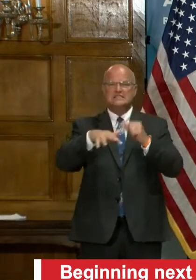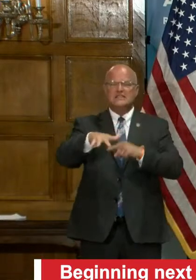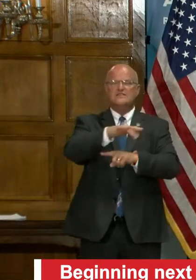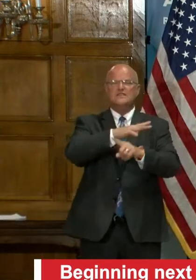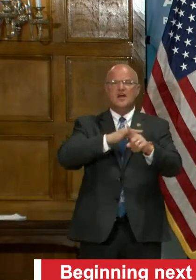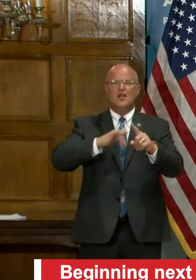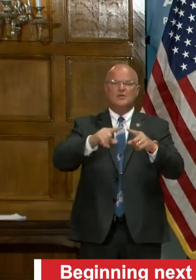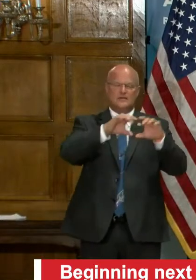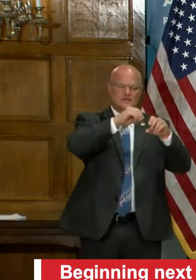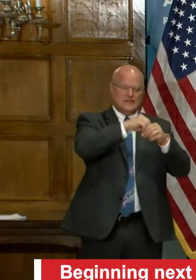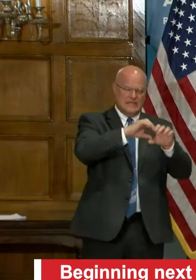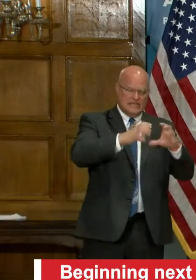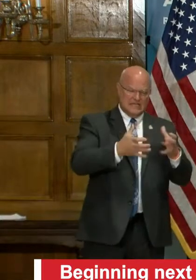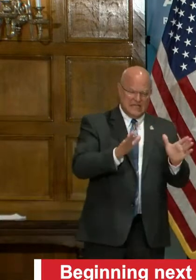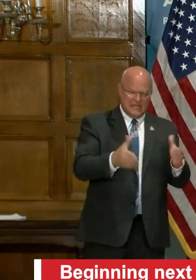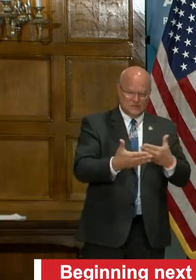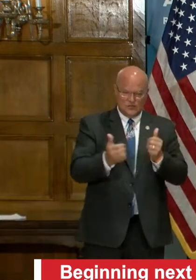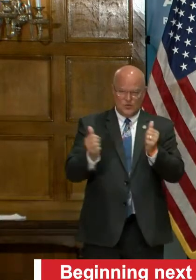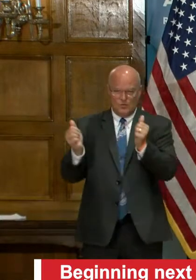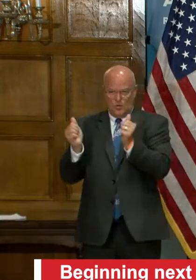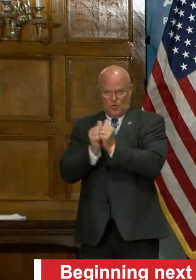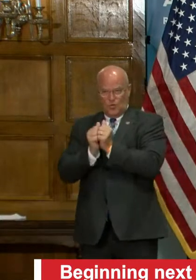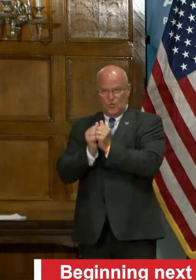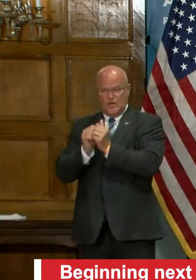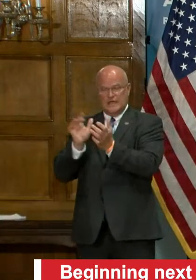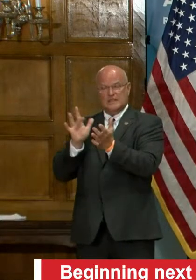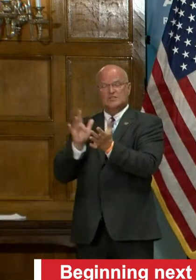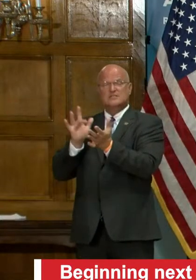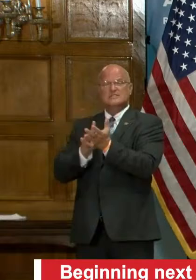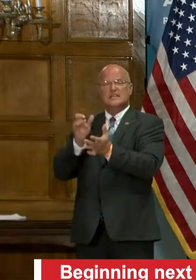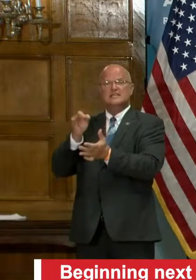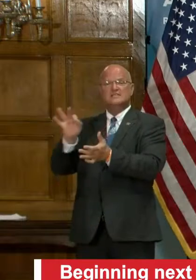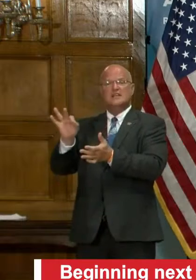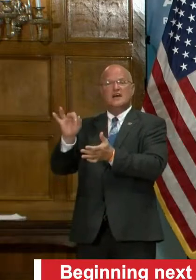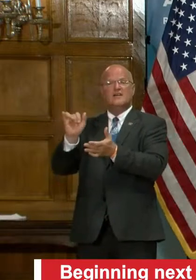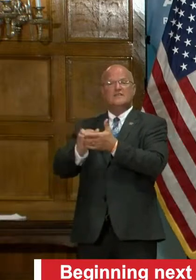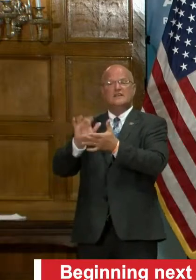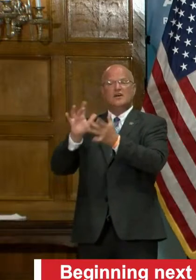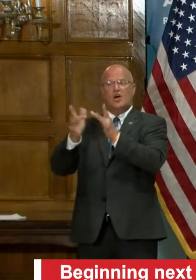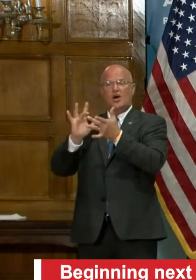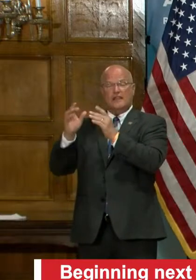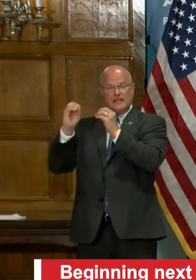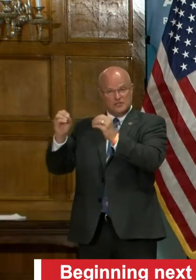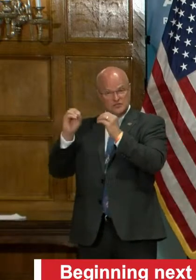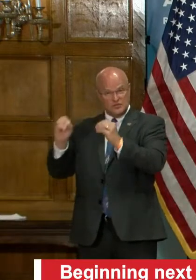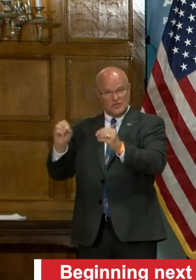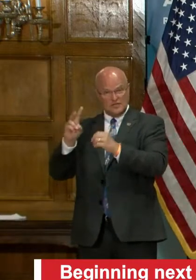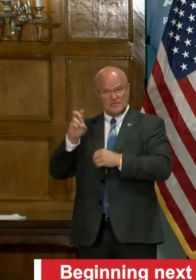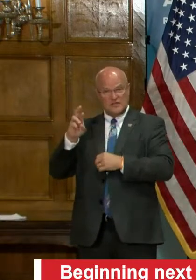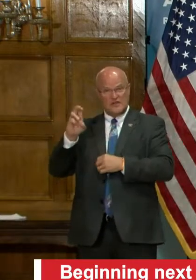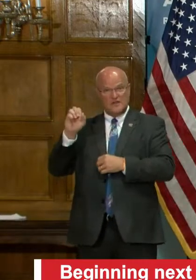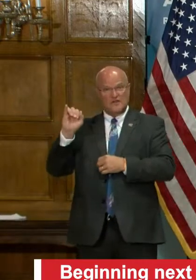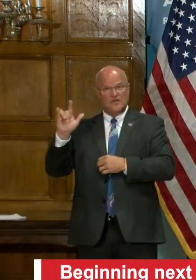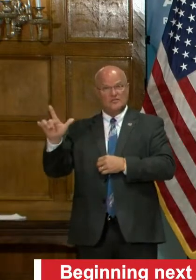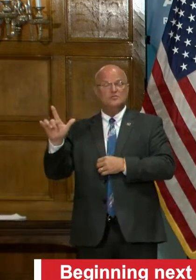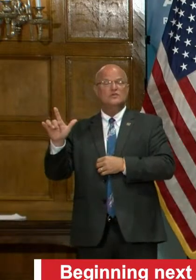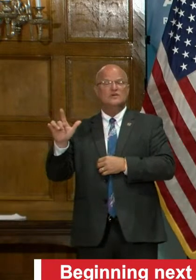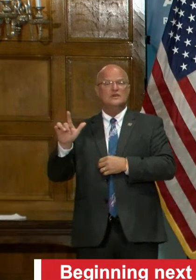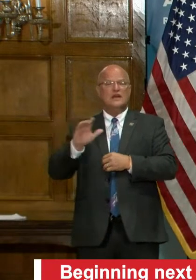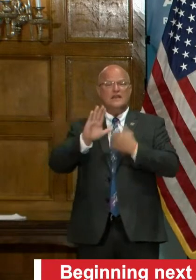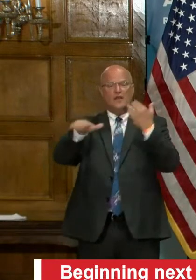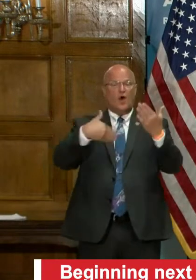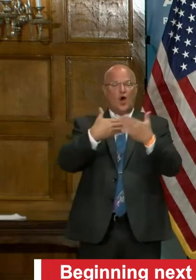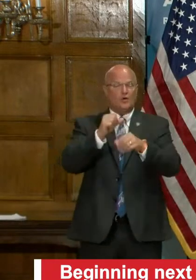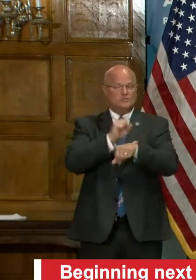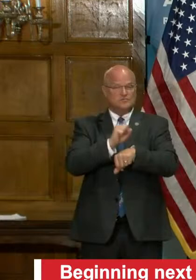of in-classroom instruction with utilization of online instruction, and they're all preparing for